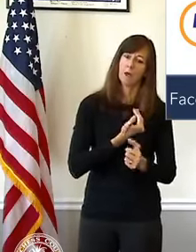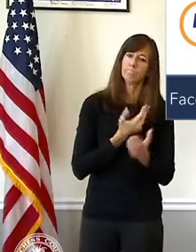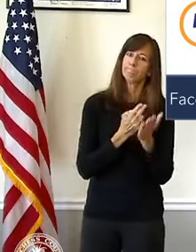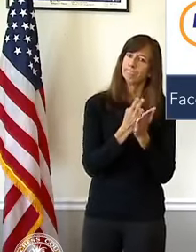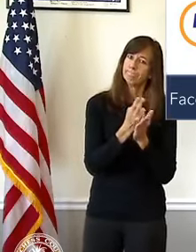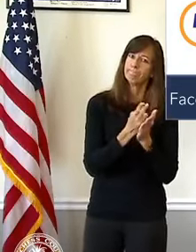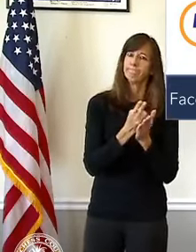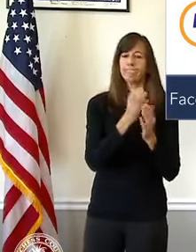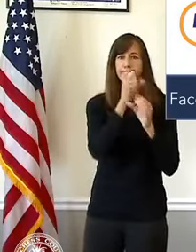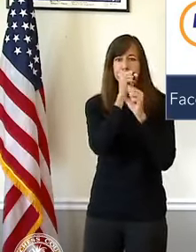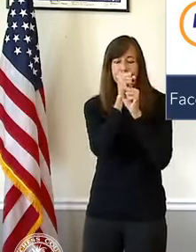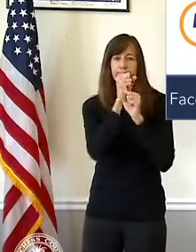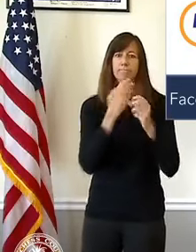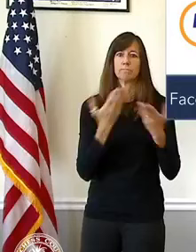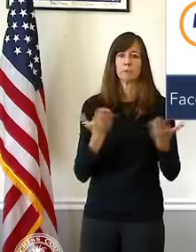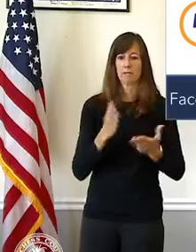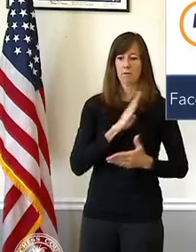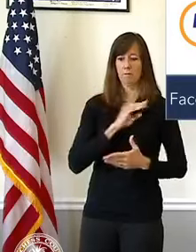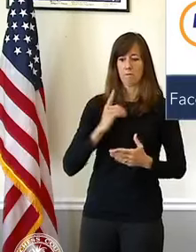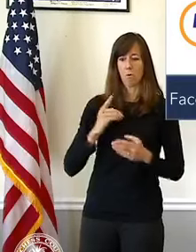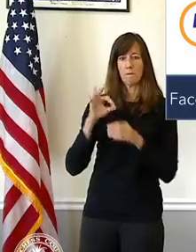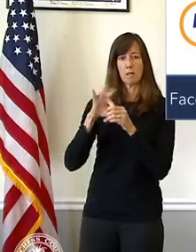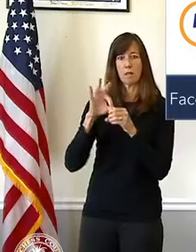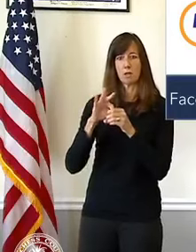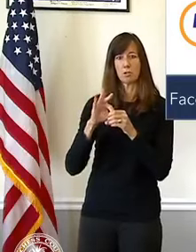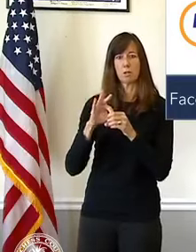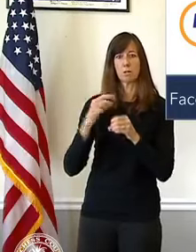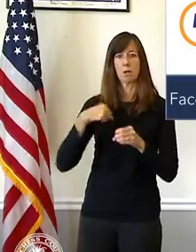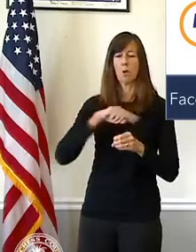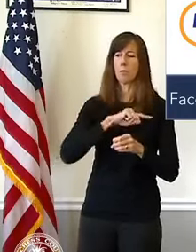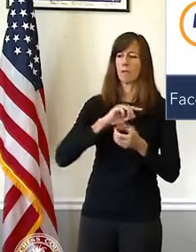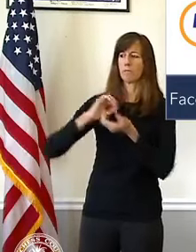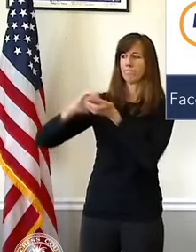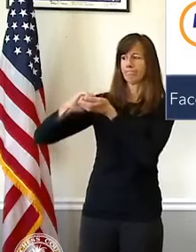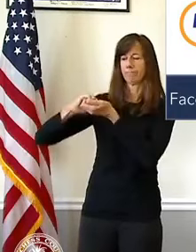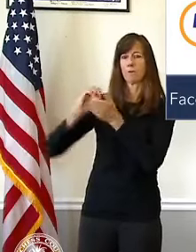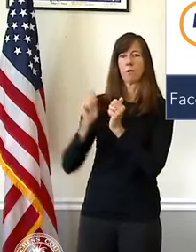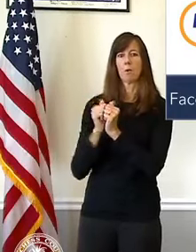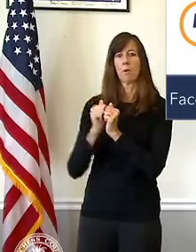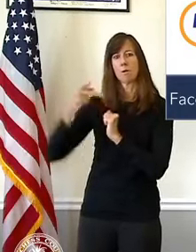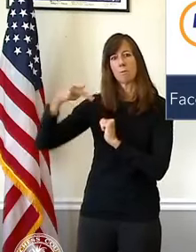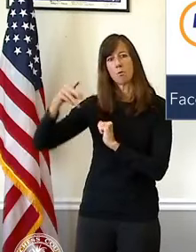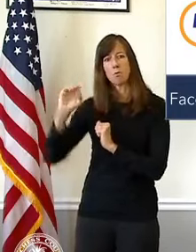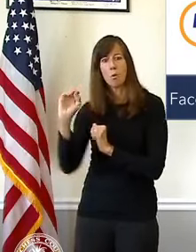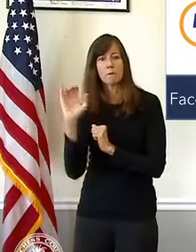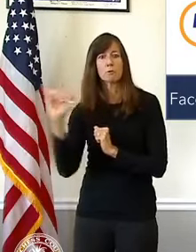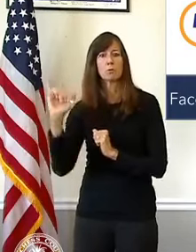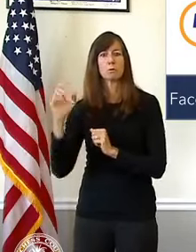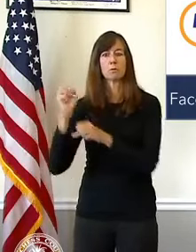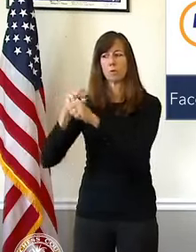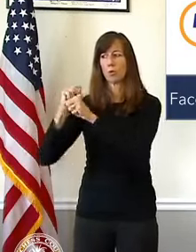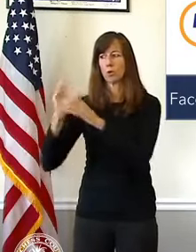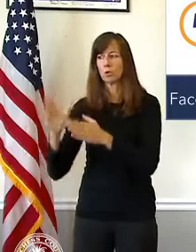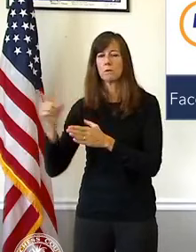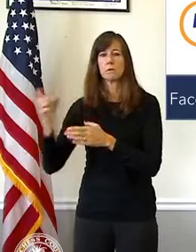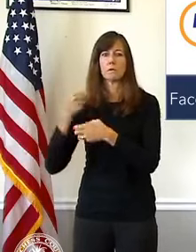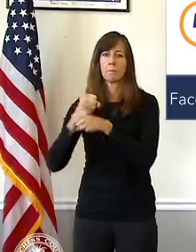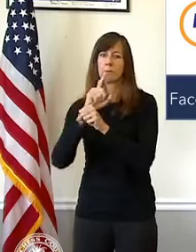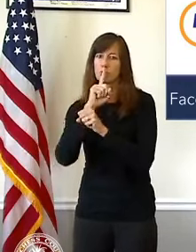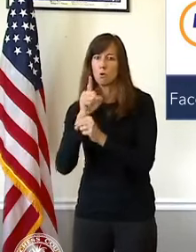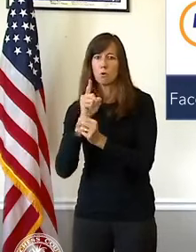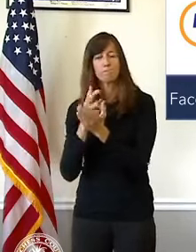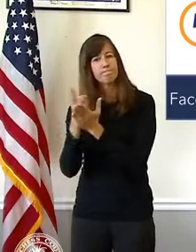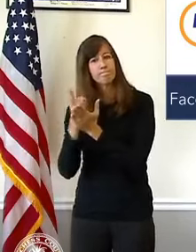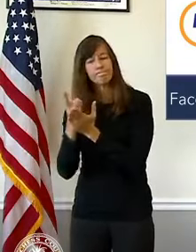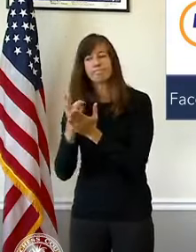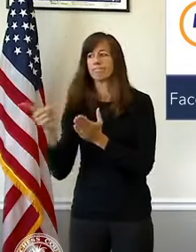hand in hand, and I'll tell you that postal workers are very earnest in processing those absentee ballot applications,